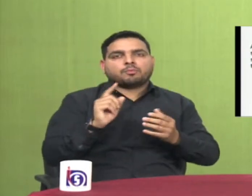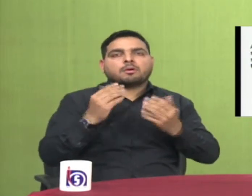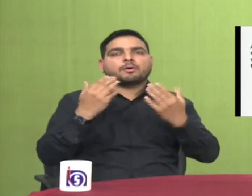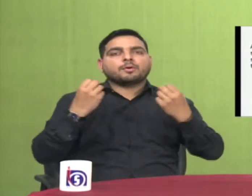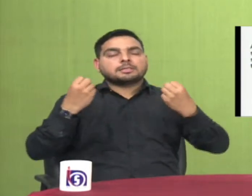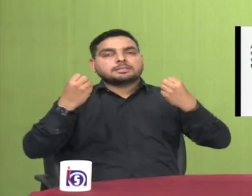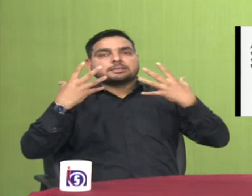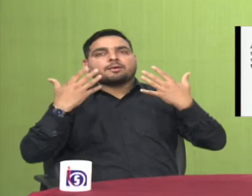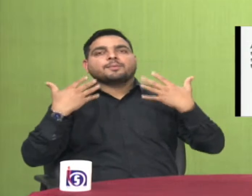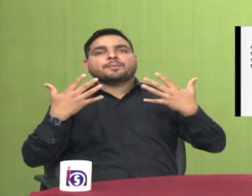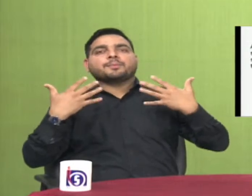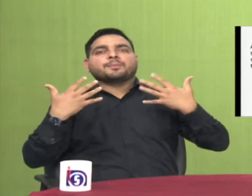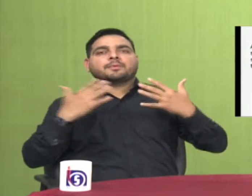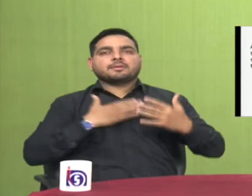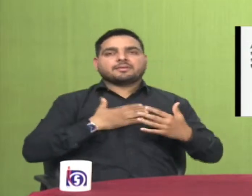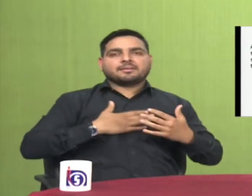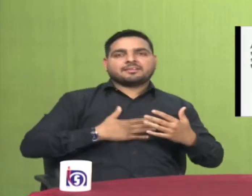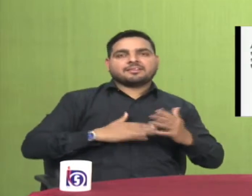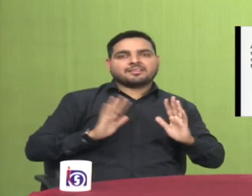and easy to wash,